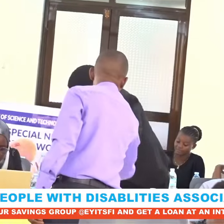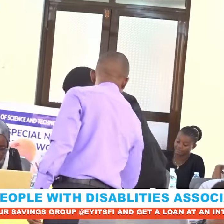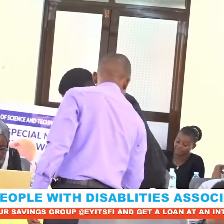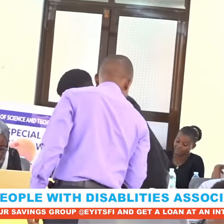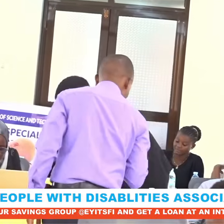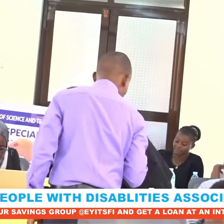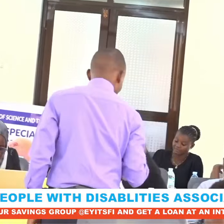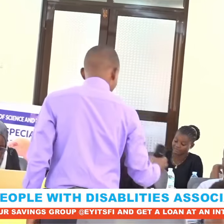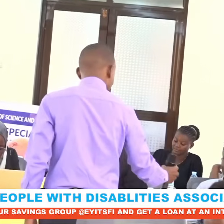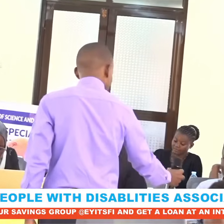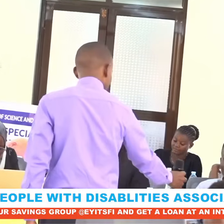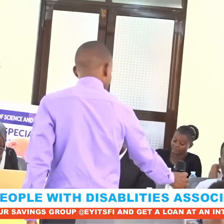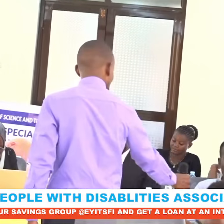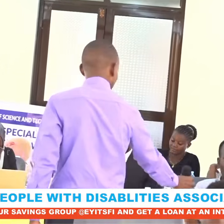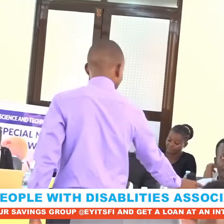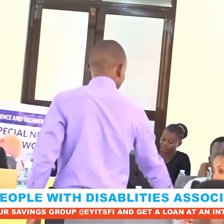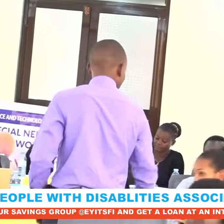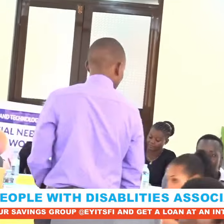Thank you.